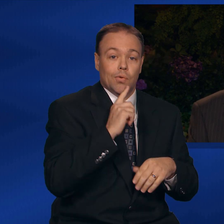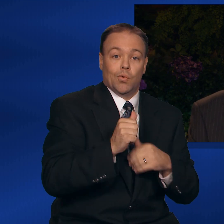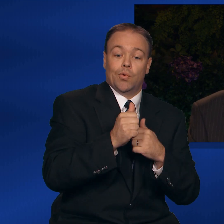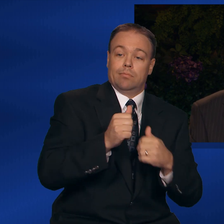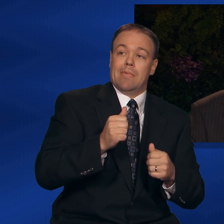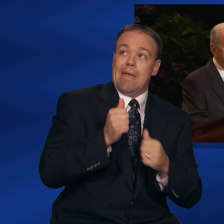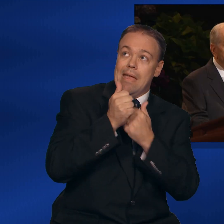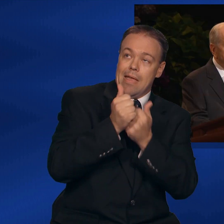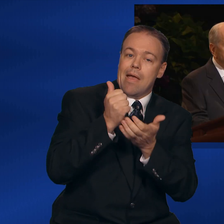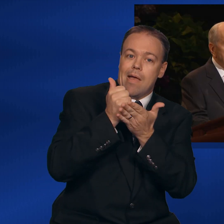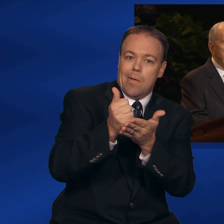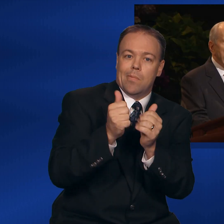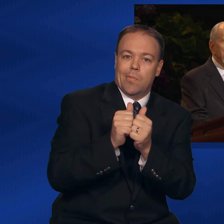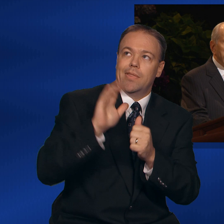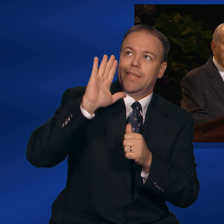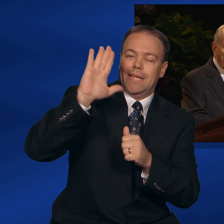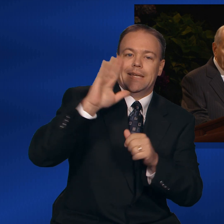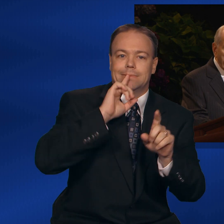command.